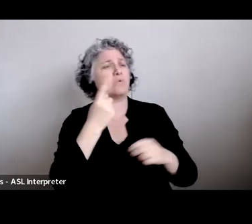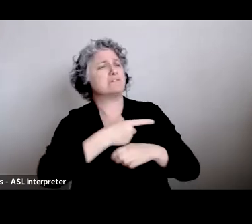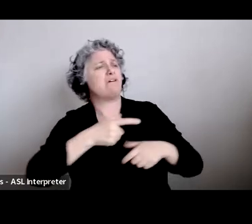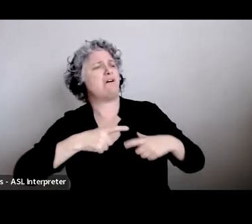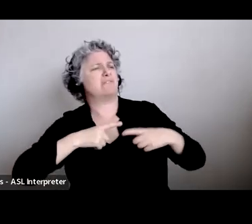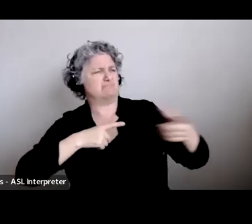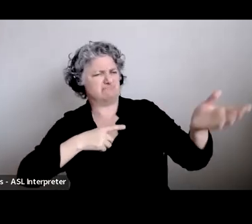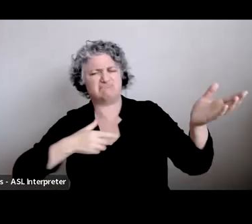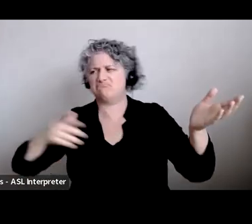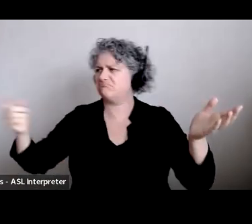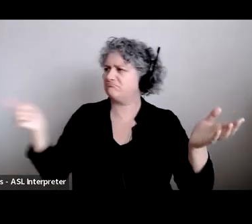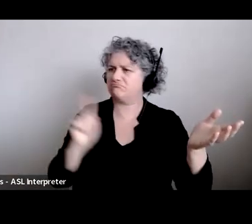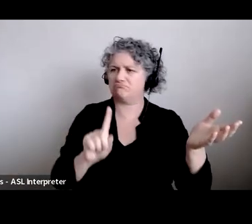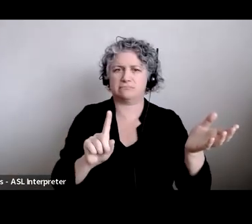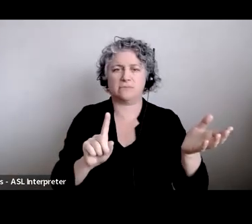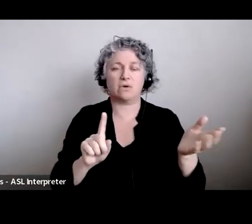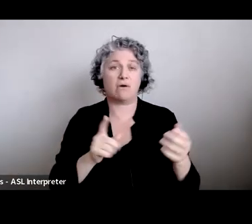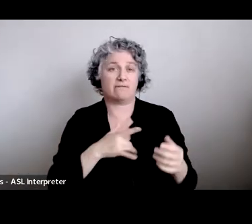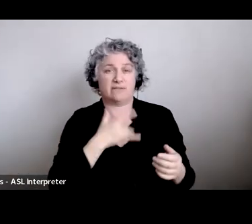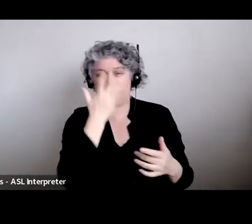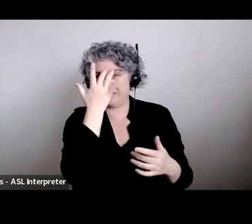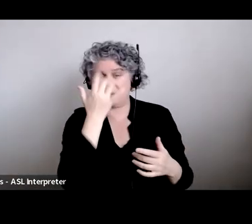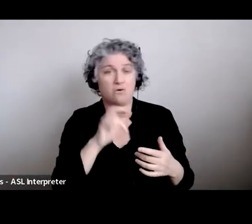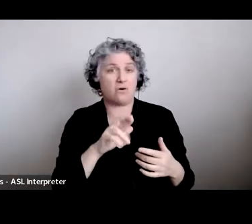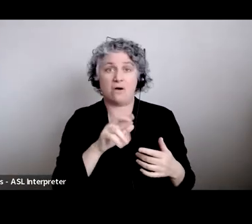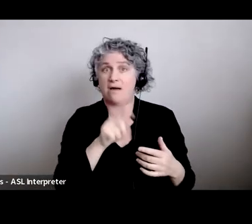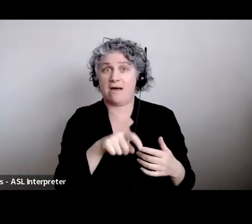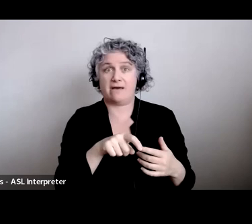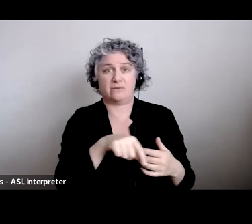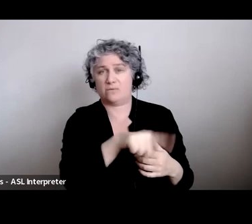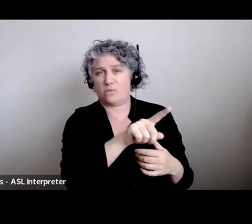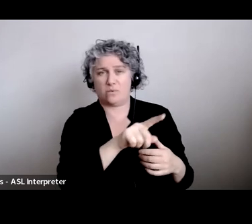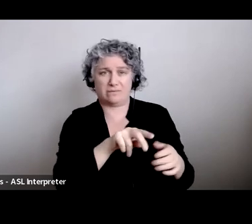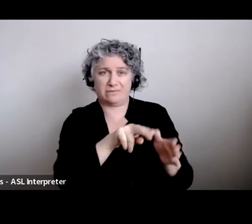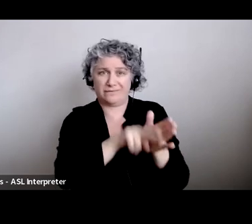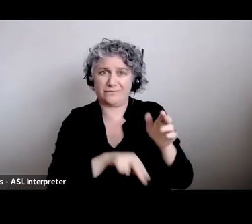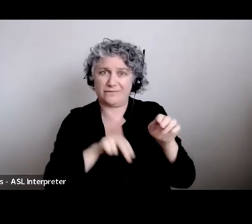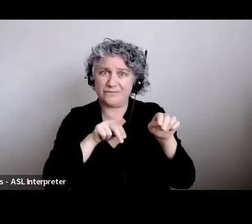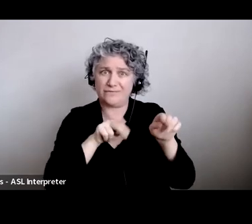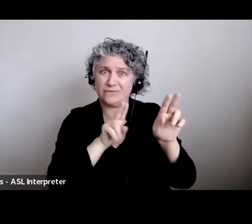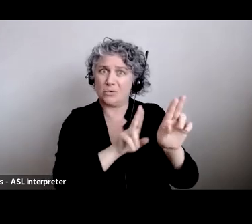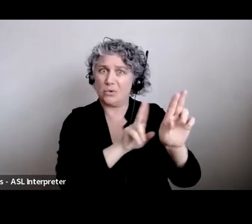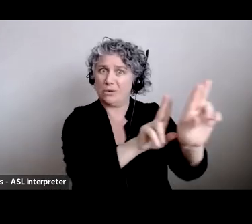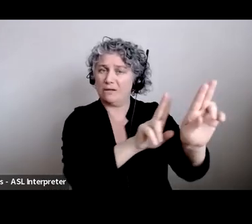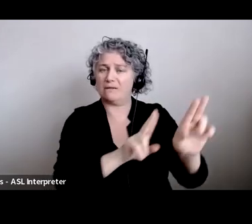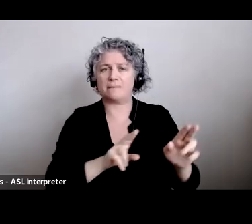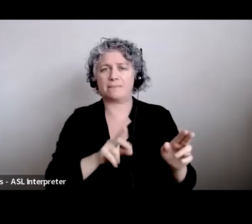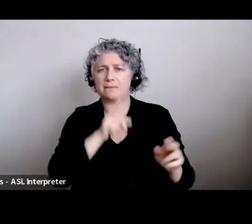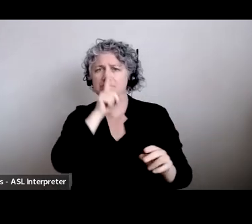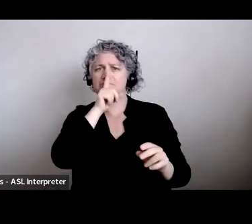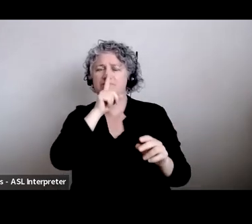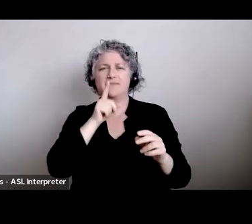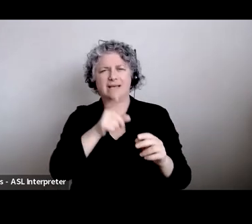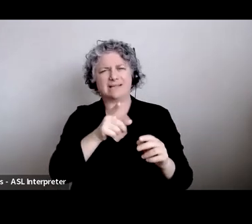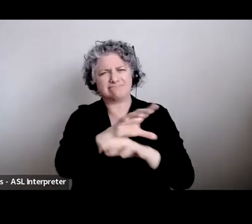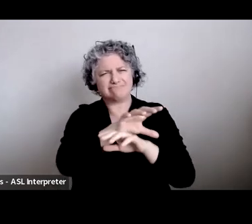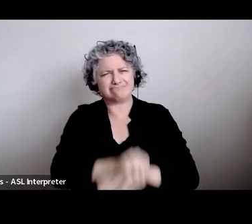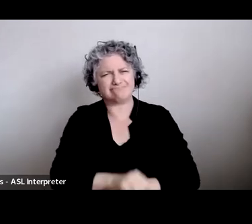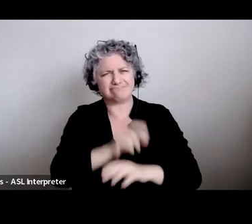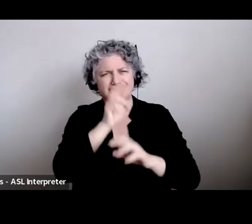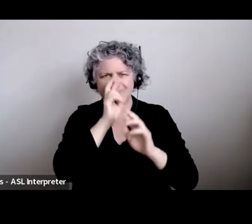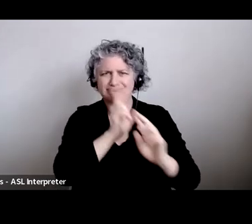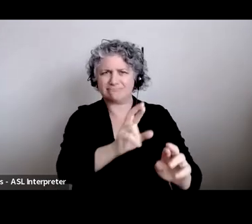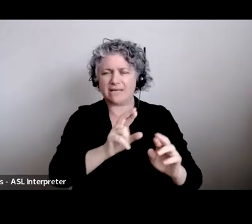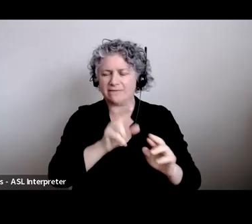because they're feeling ill, or because they have to go to a funeral, and we don't have to say, you know, anymore that sort of practice of like, got to keep